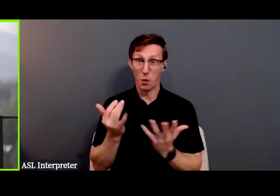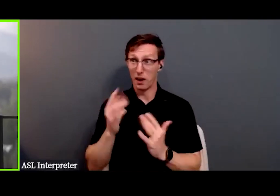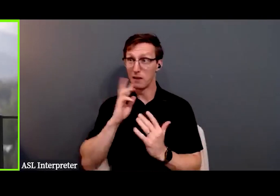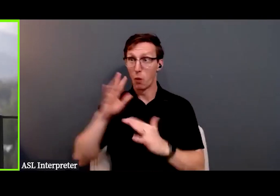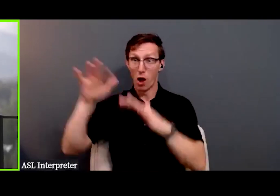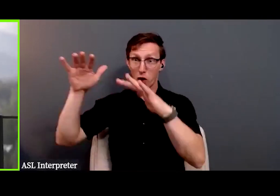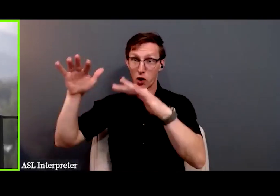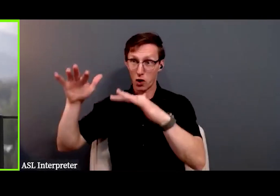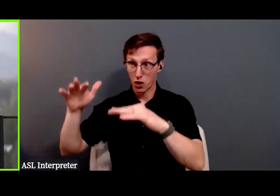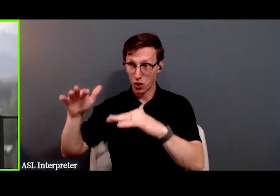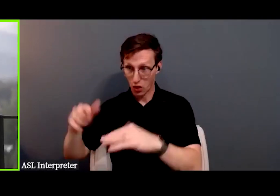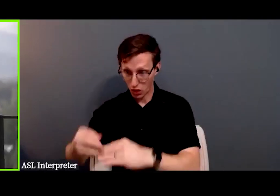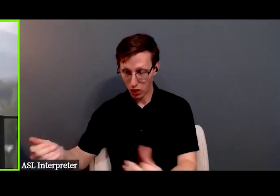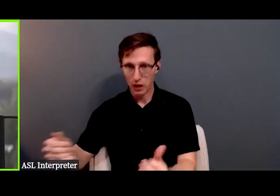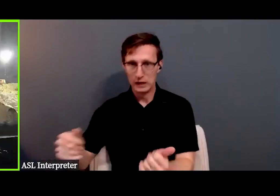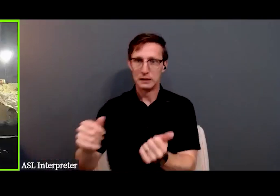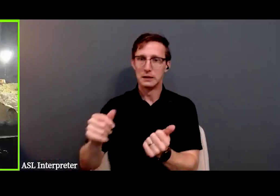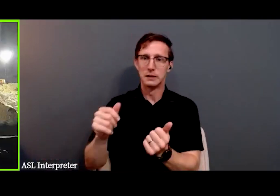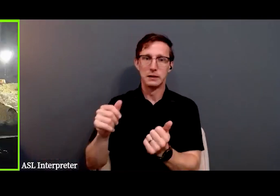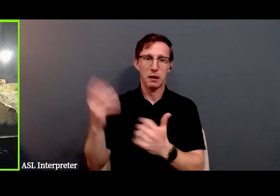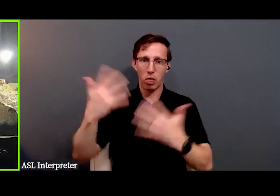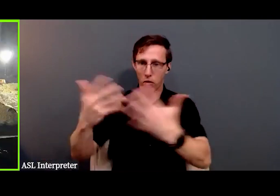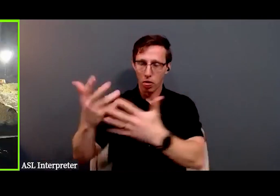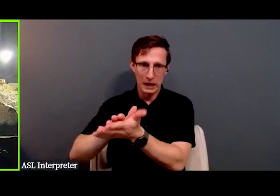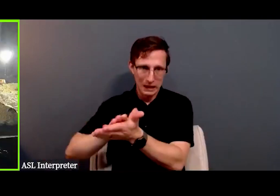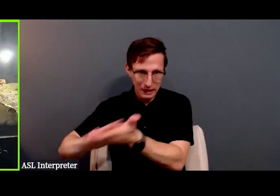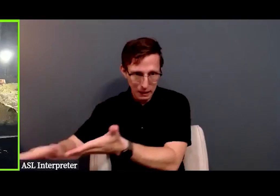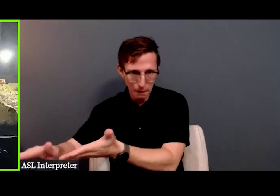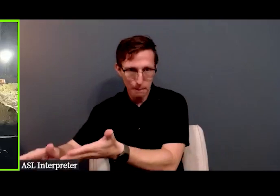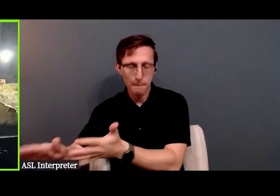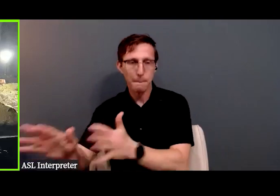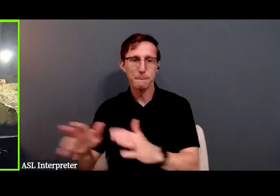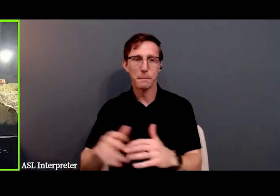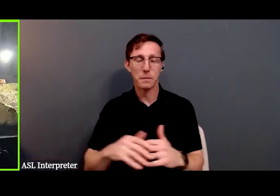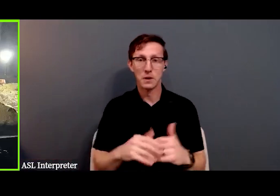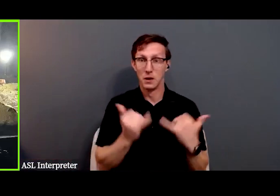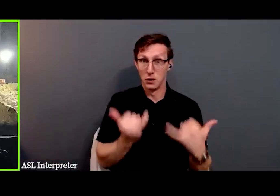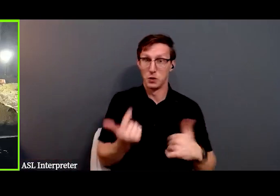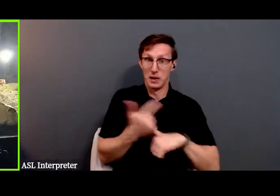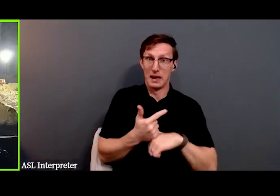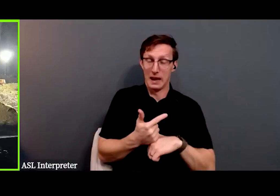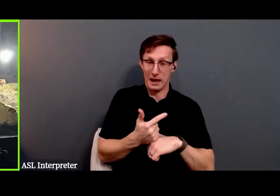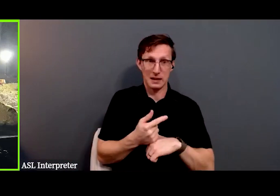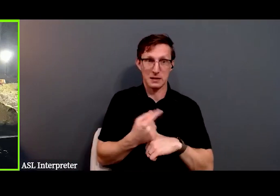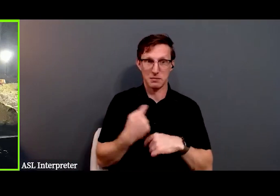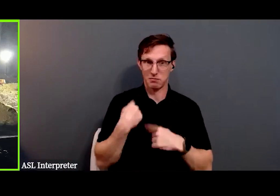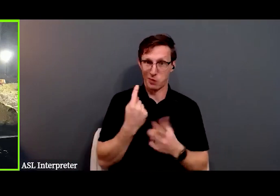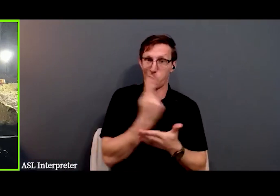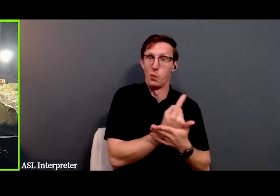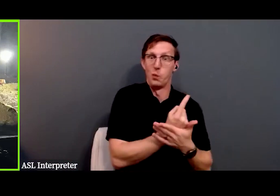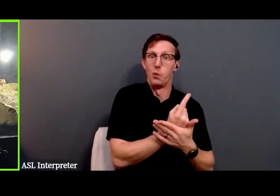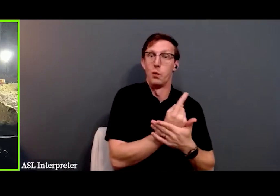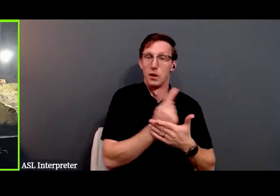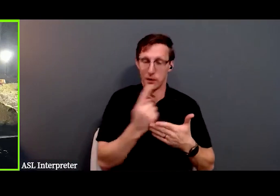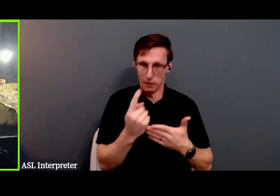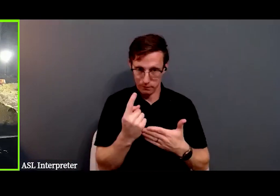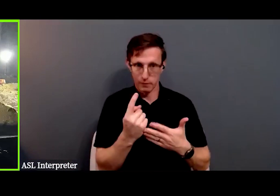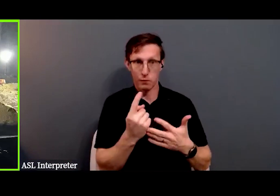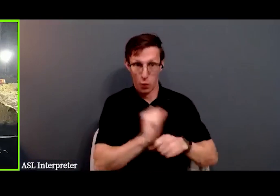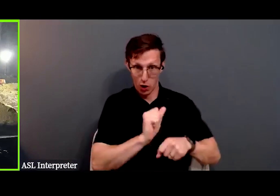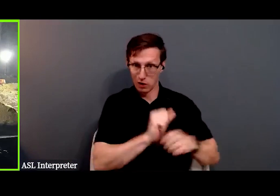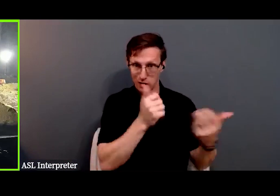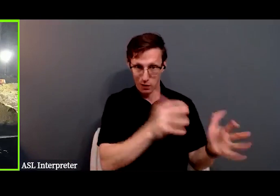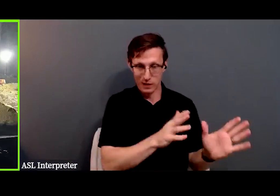remove debris. So today is the end of week 1 of restoration and the beginning of week 2 of restoration. So